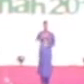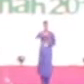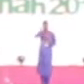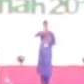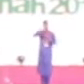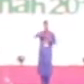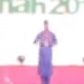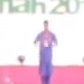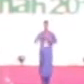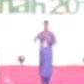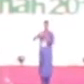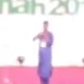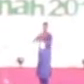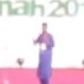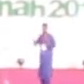Utila